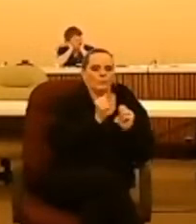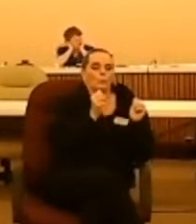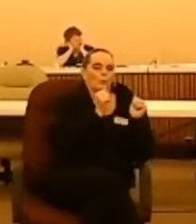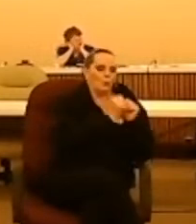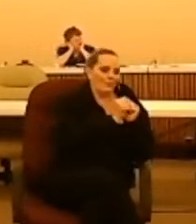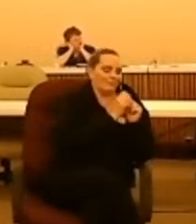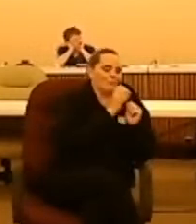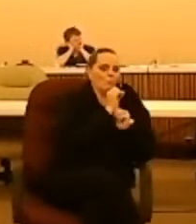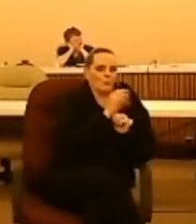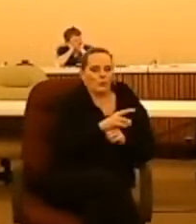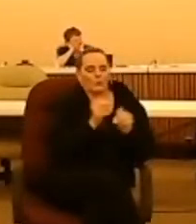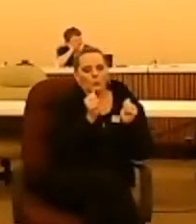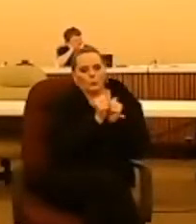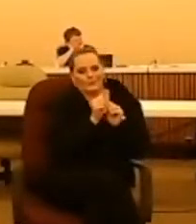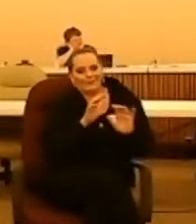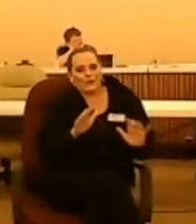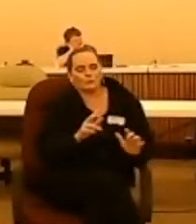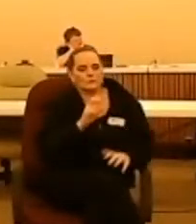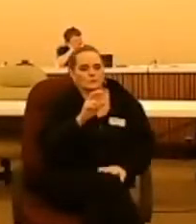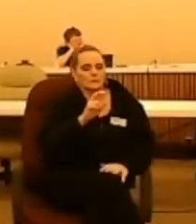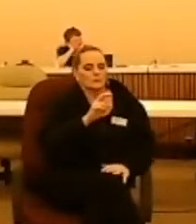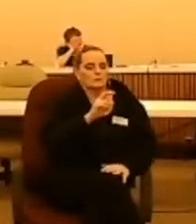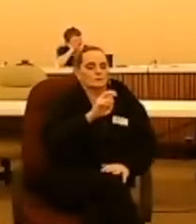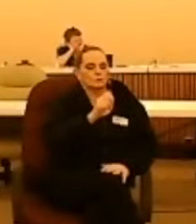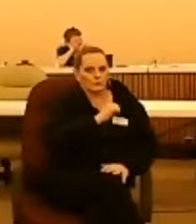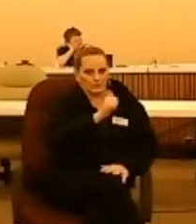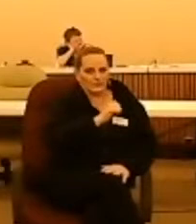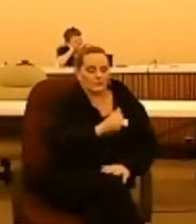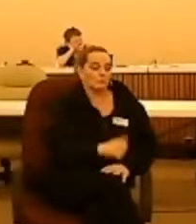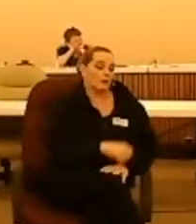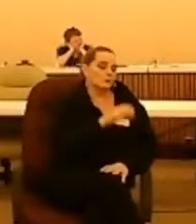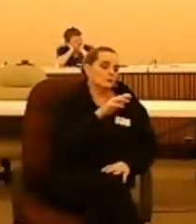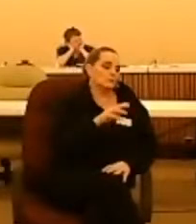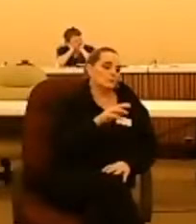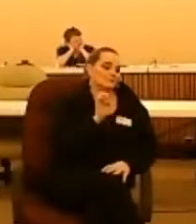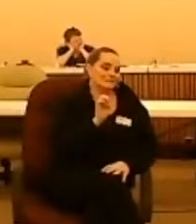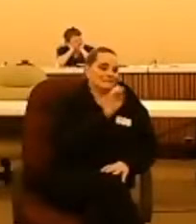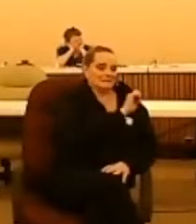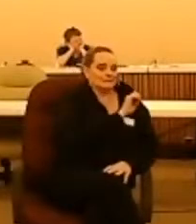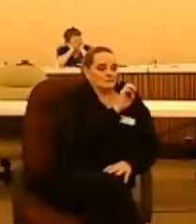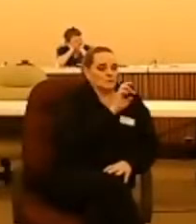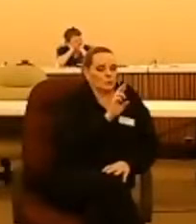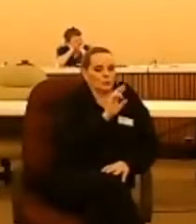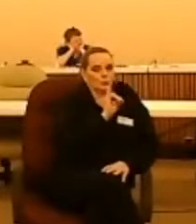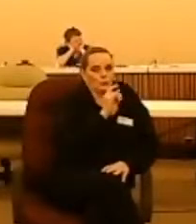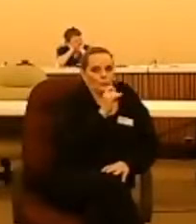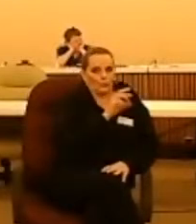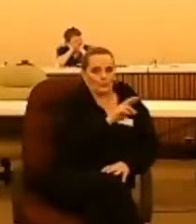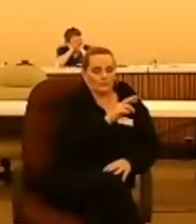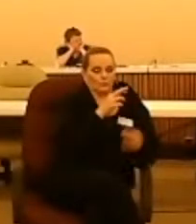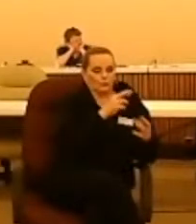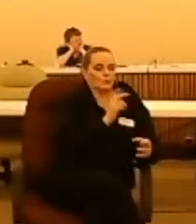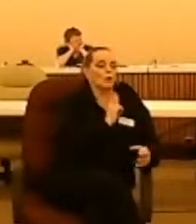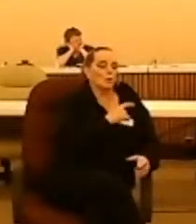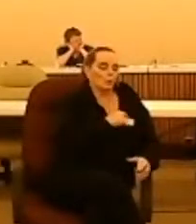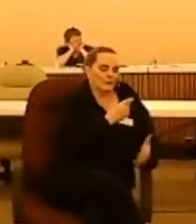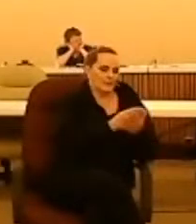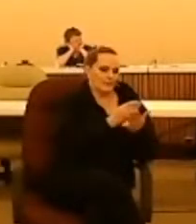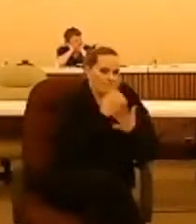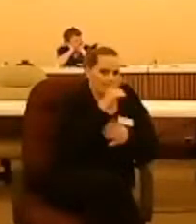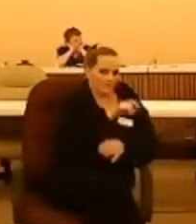But as far as East River Road, we need the funding for that. So that's why I